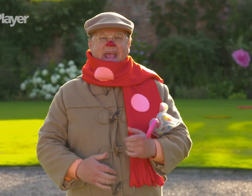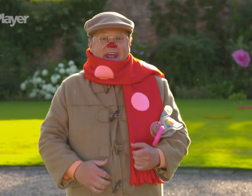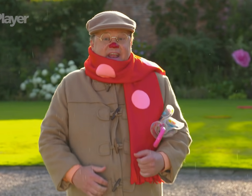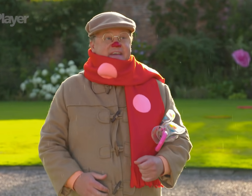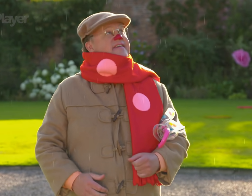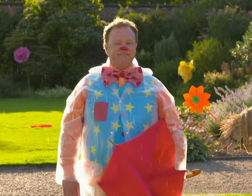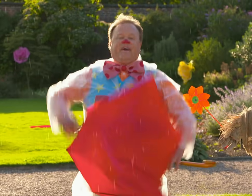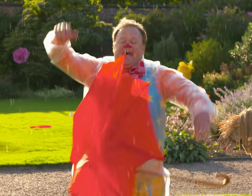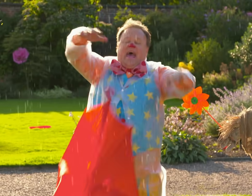rain?